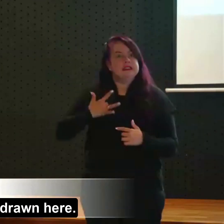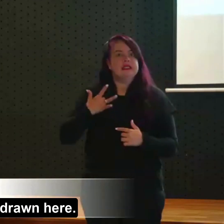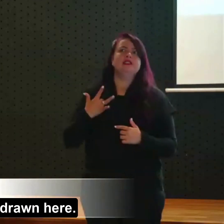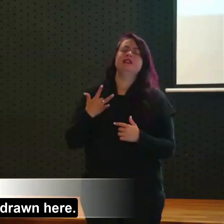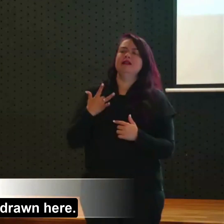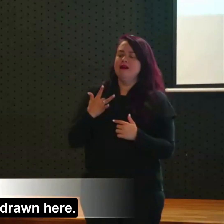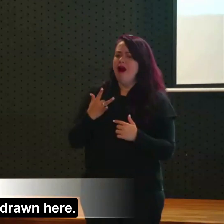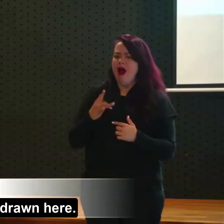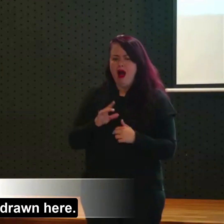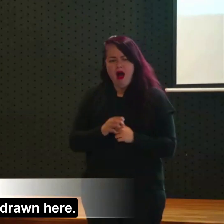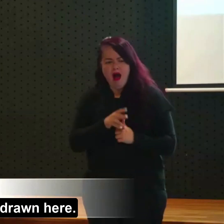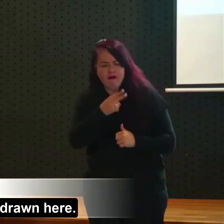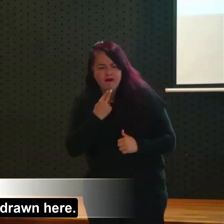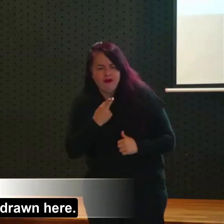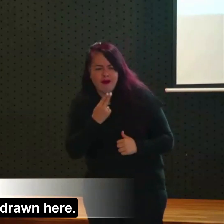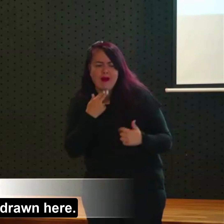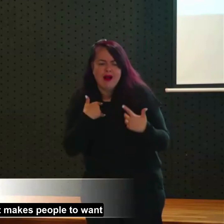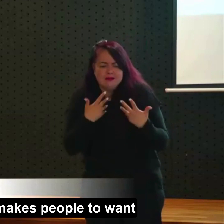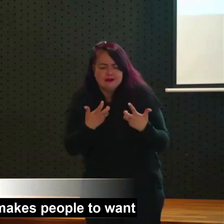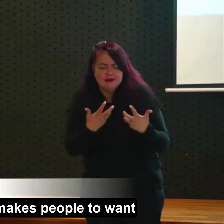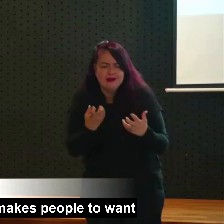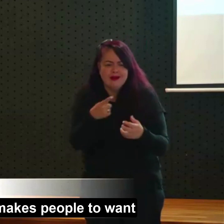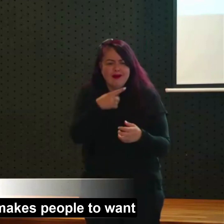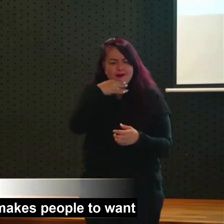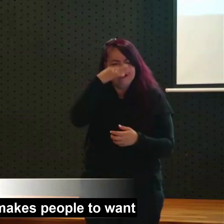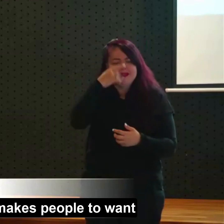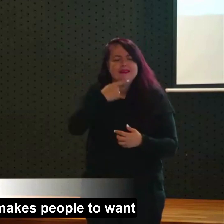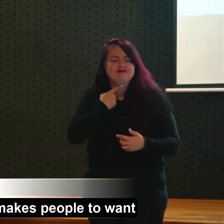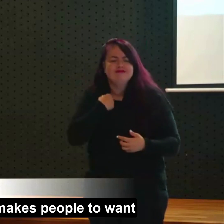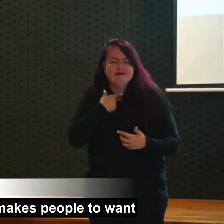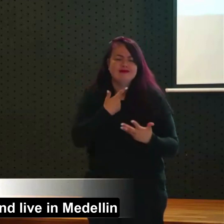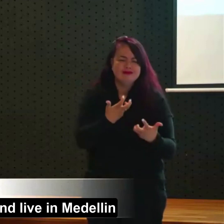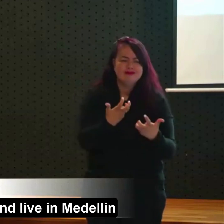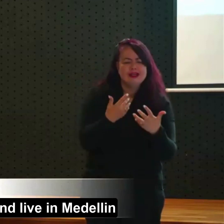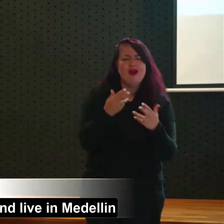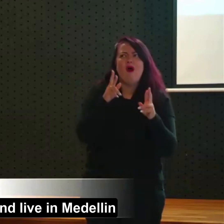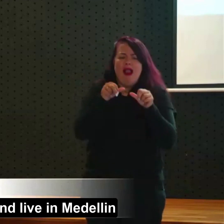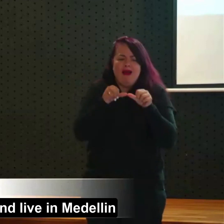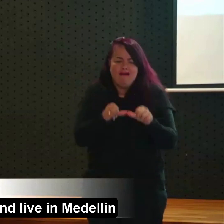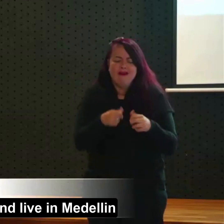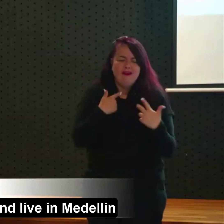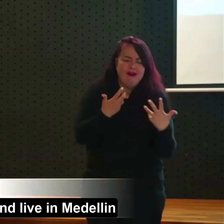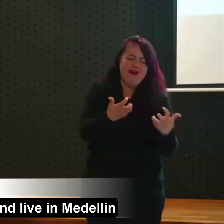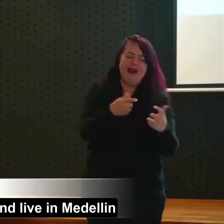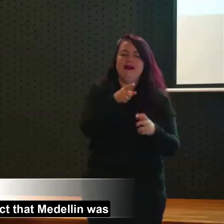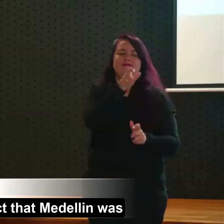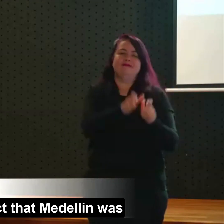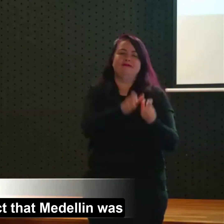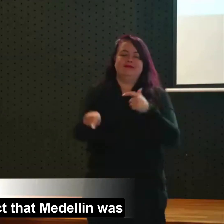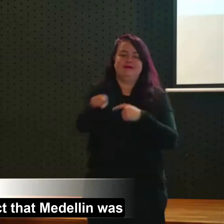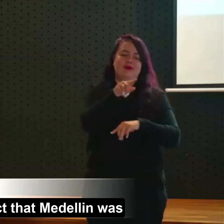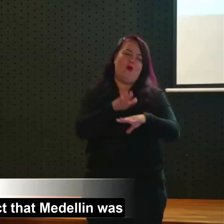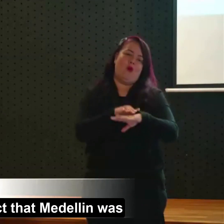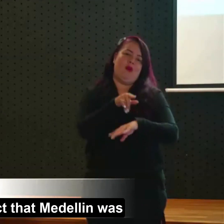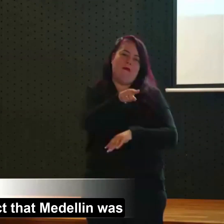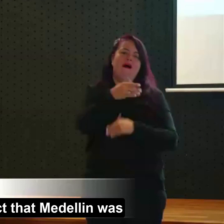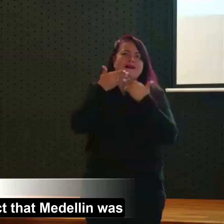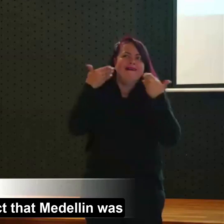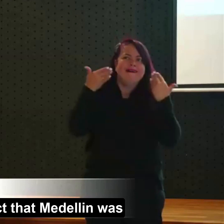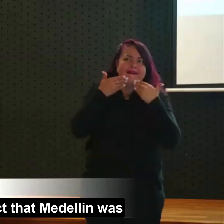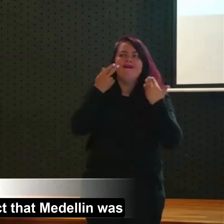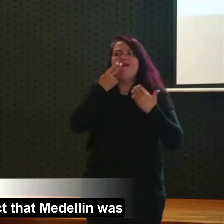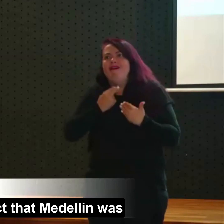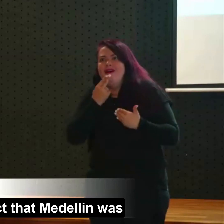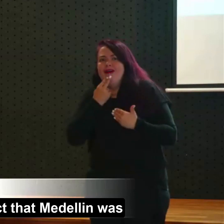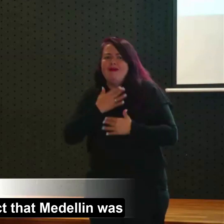tourists are drawn here, and that's what makes people to want to come and live in Medellín. And the fact